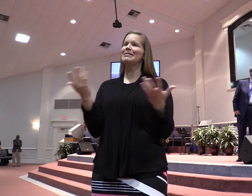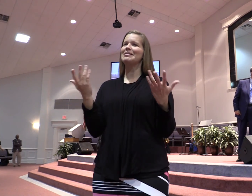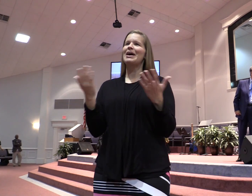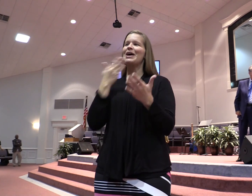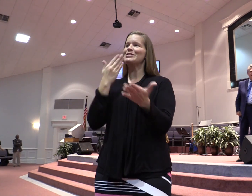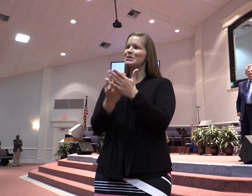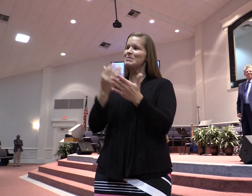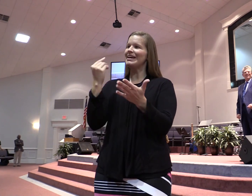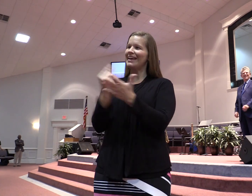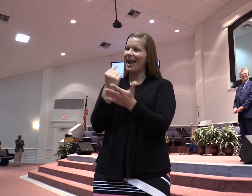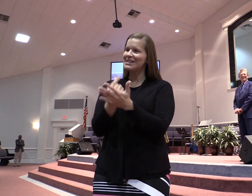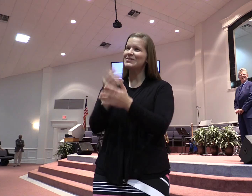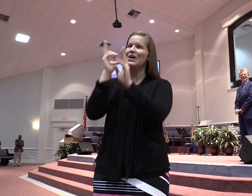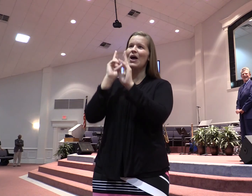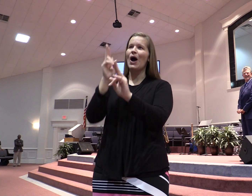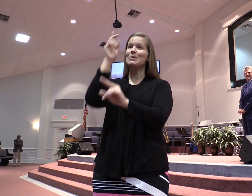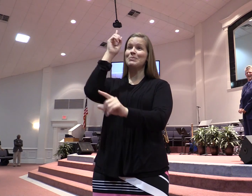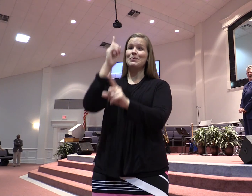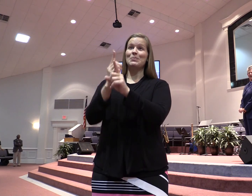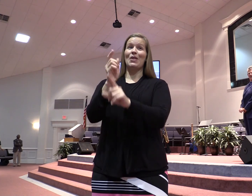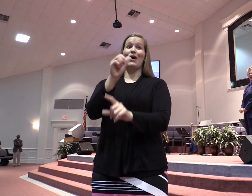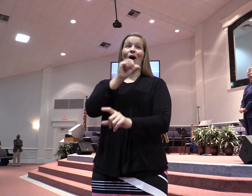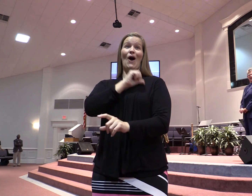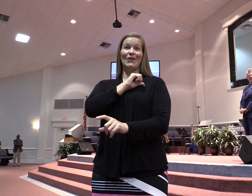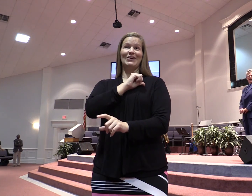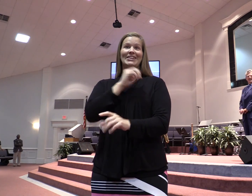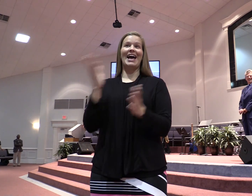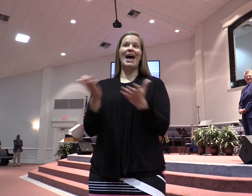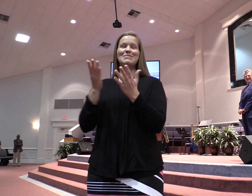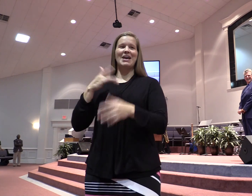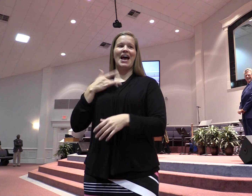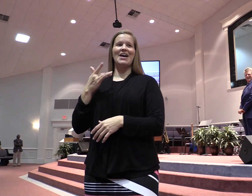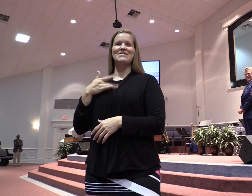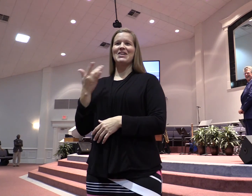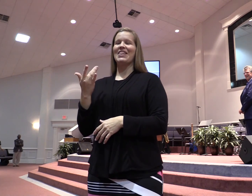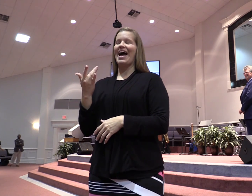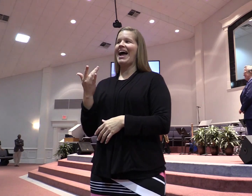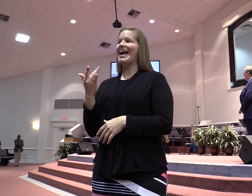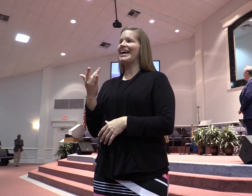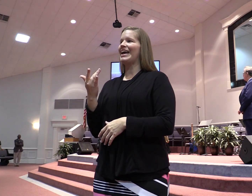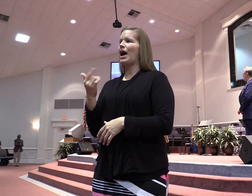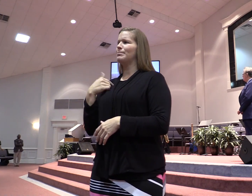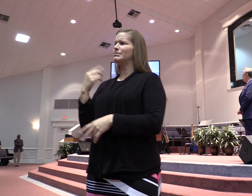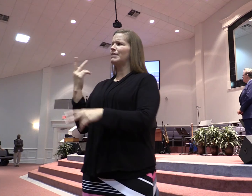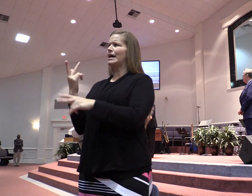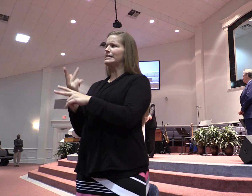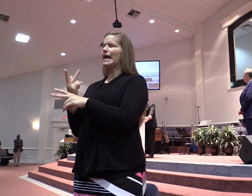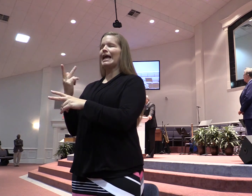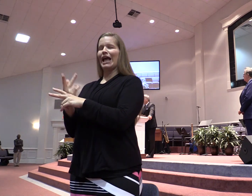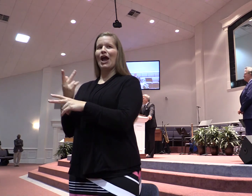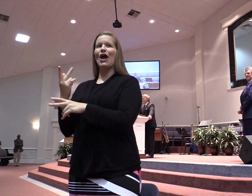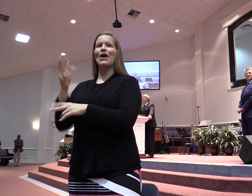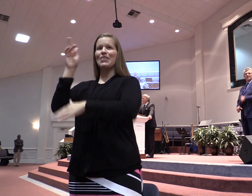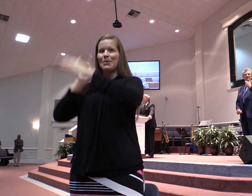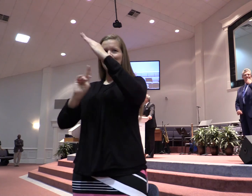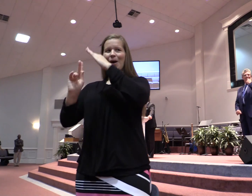be in Gainesville. It's always an honor to be with Pastor Arnold. When I'm here, I feel a little bit like Gehazi taking care of the prophet. And it's